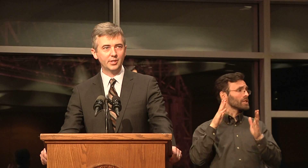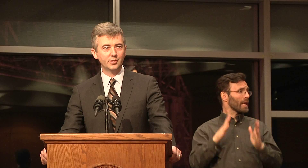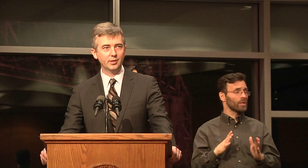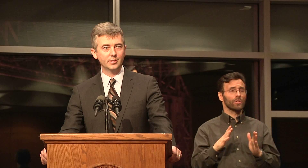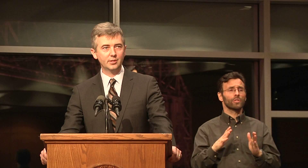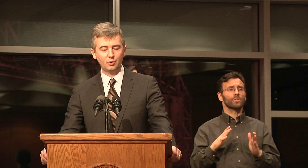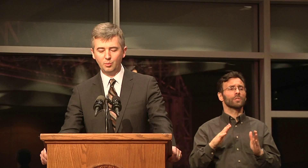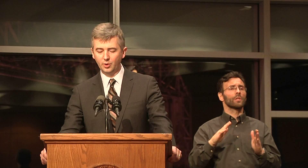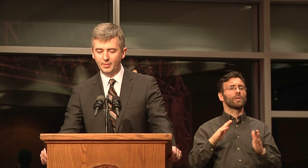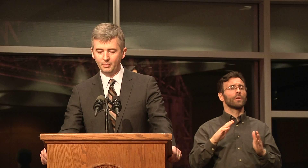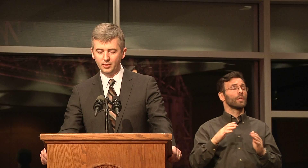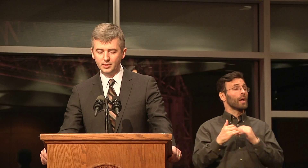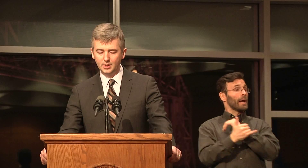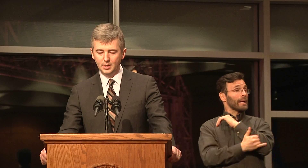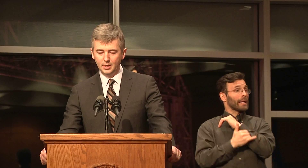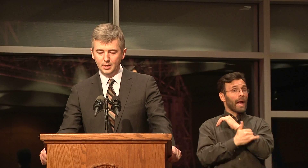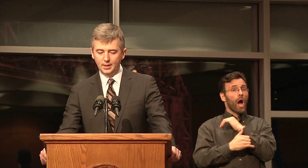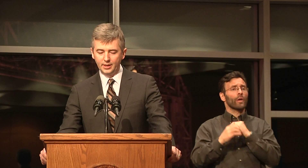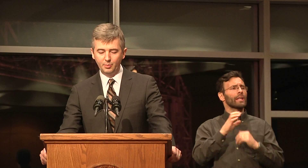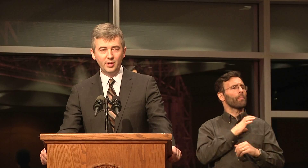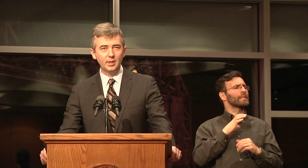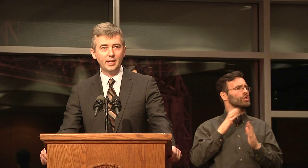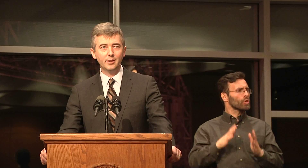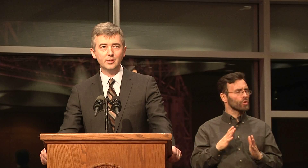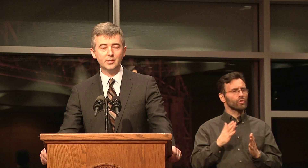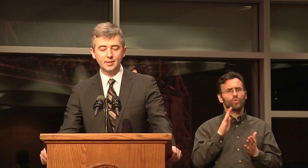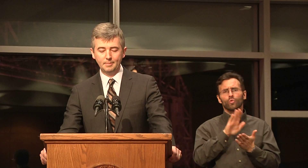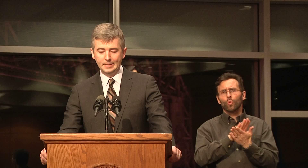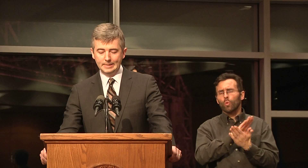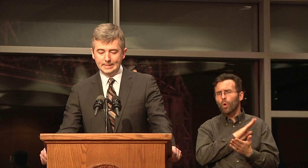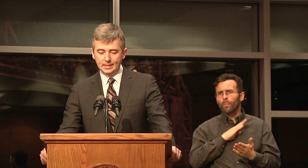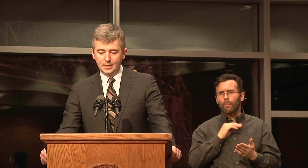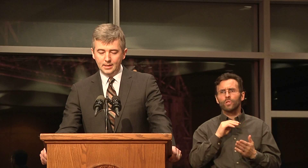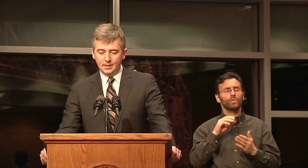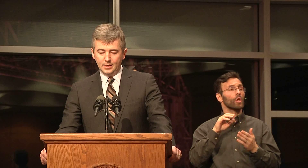county commissioners, school board members, community leaders,